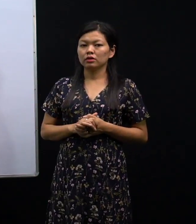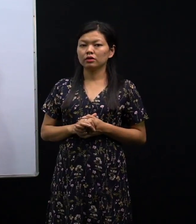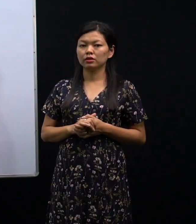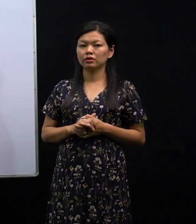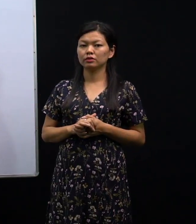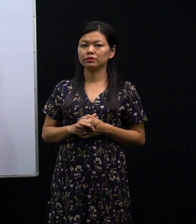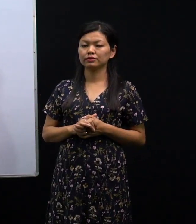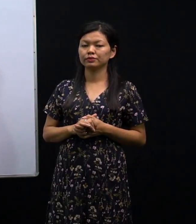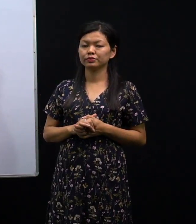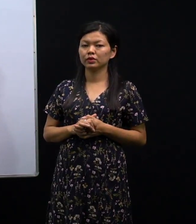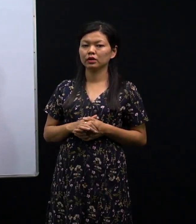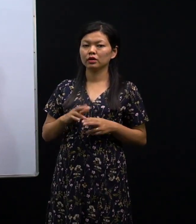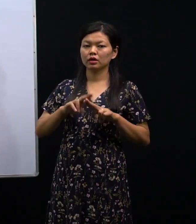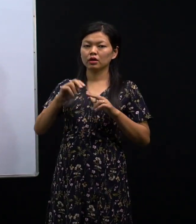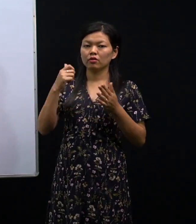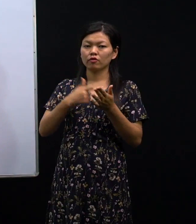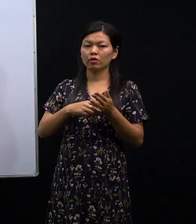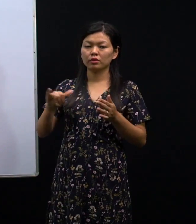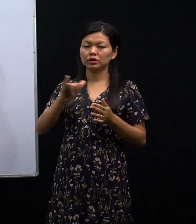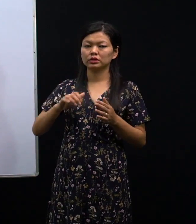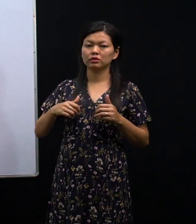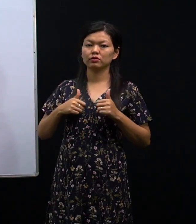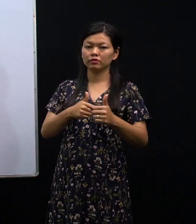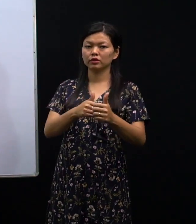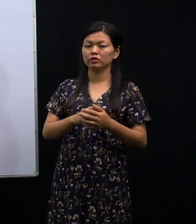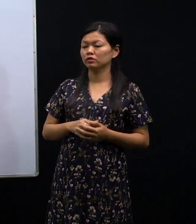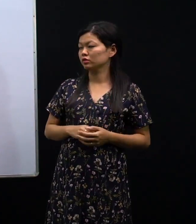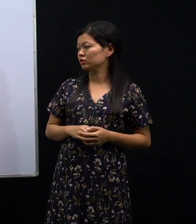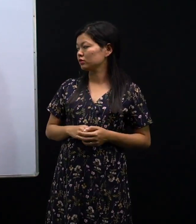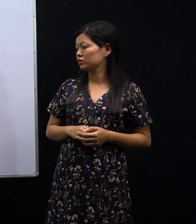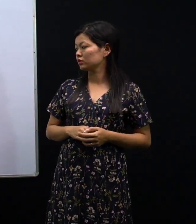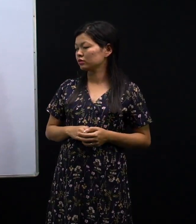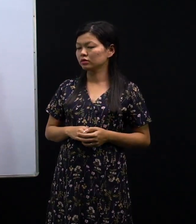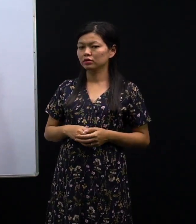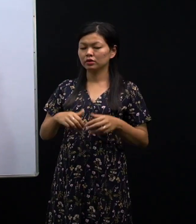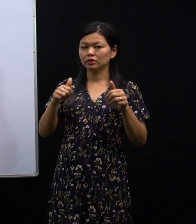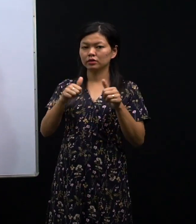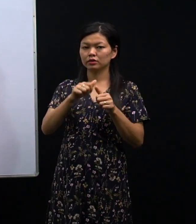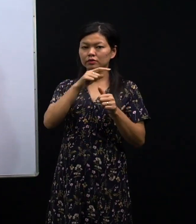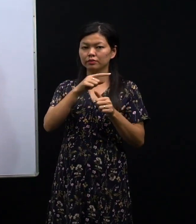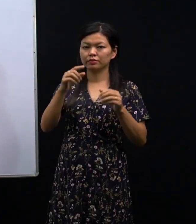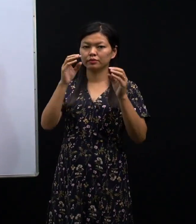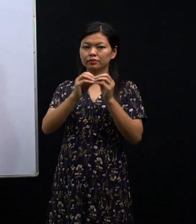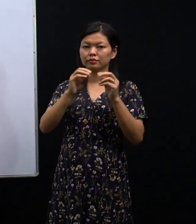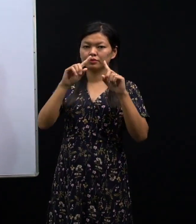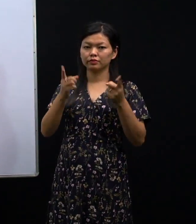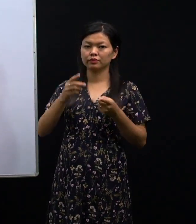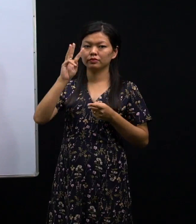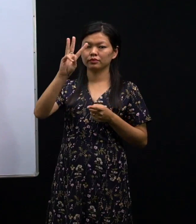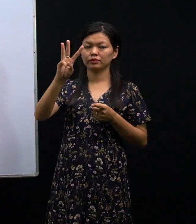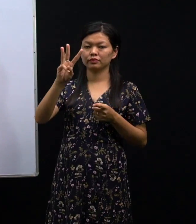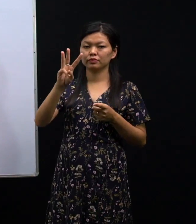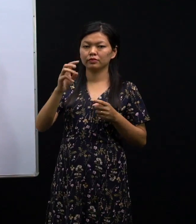the value with the same formula, you have to do like this. A minus B whole cube,